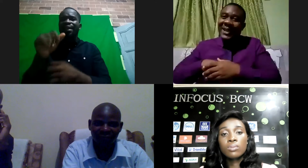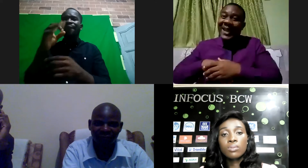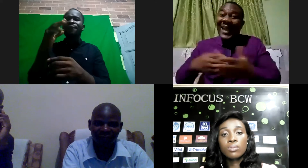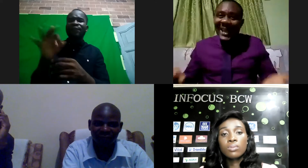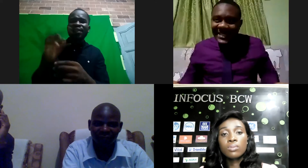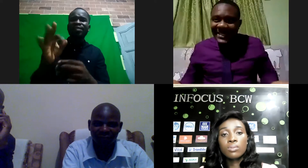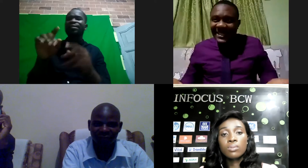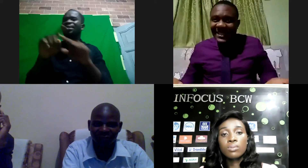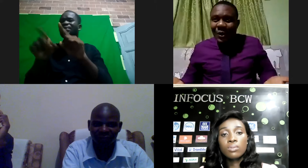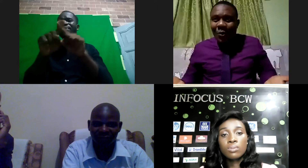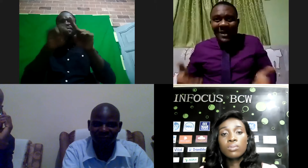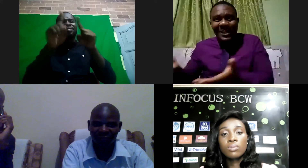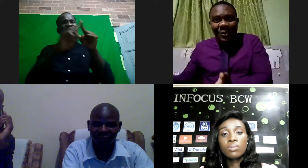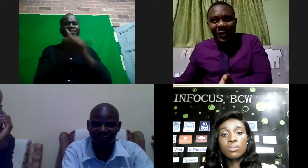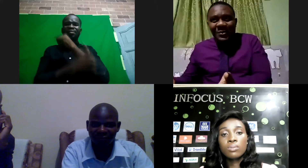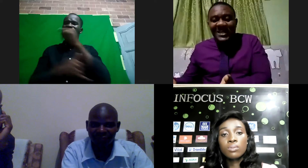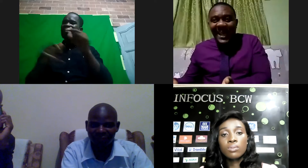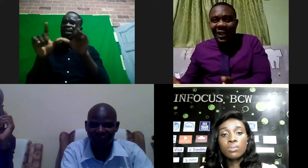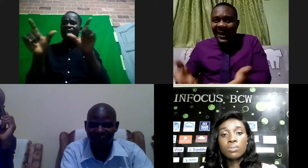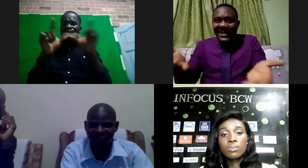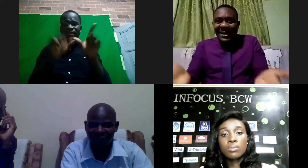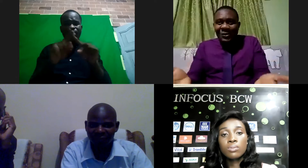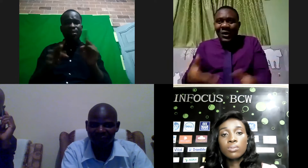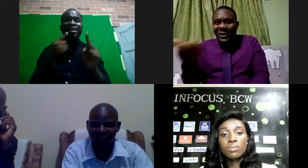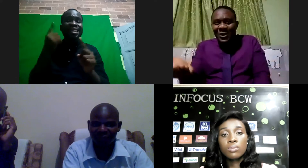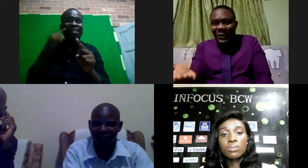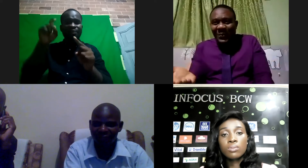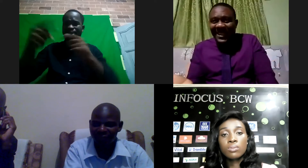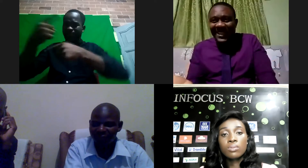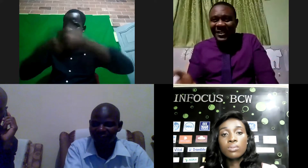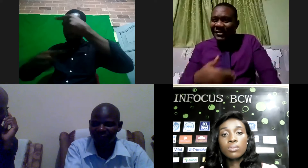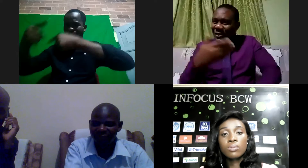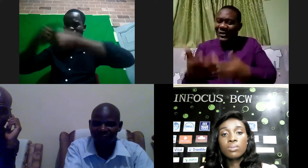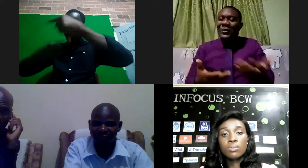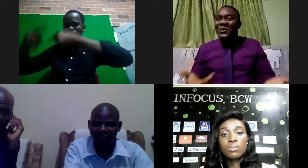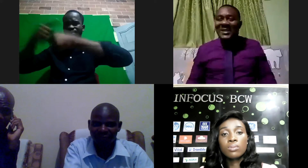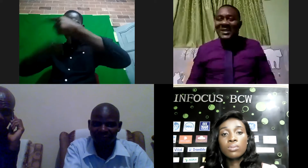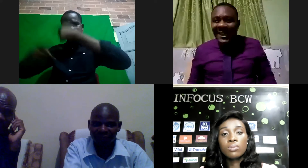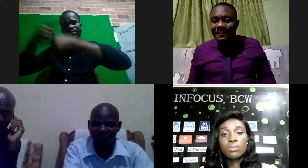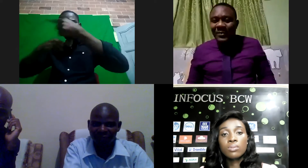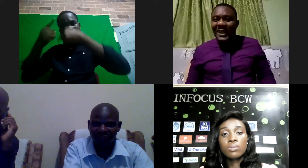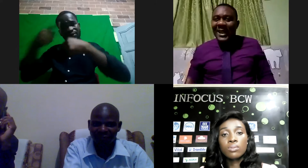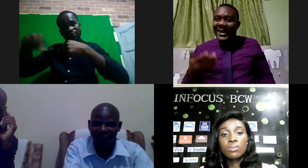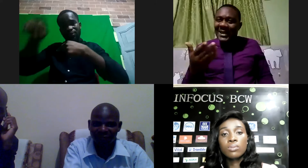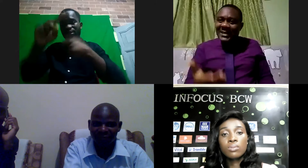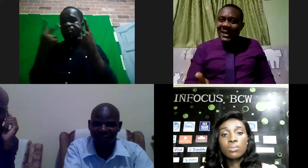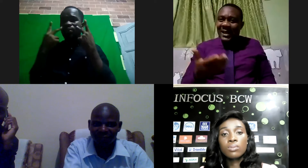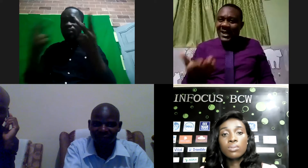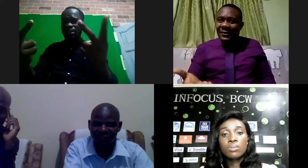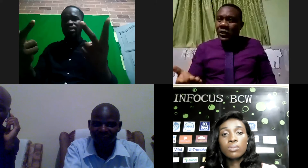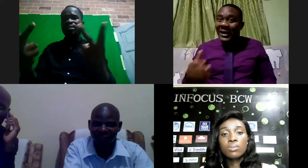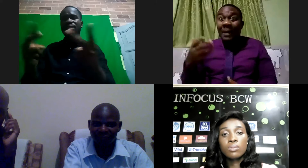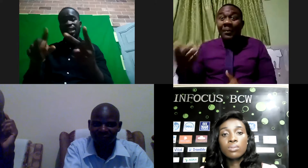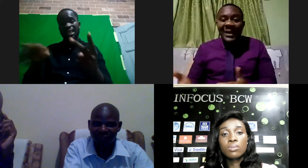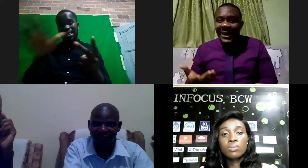speaking English. Whilst they're supposed to be signing, you're in a deaf school, why do you speak? You're supposed to be signing. And these